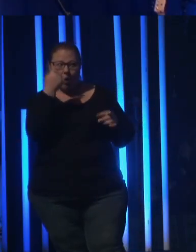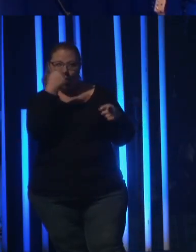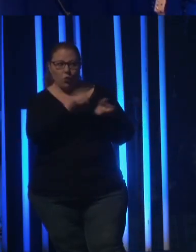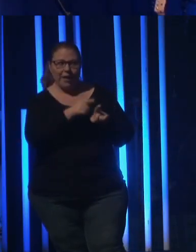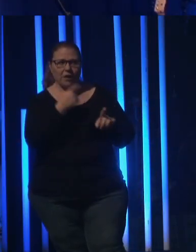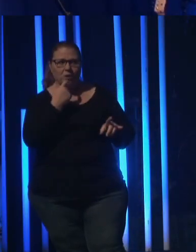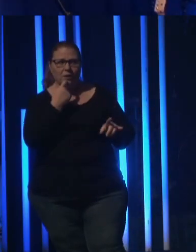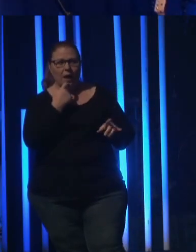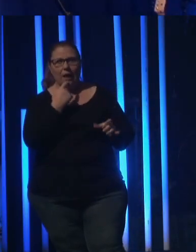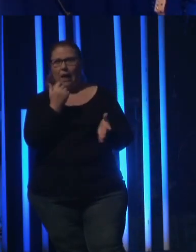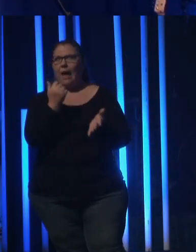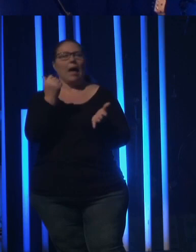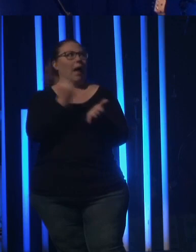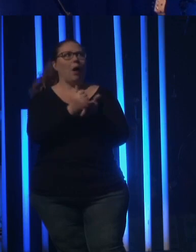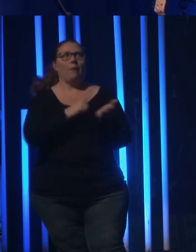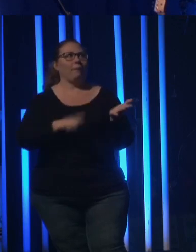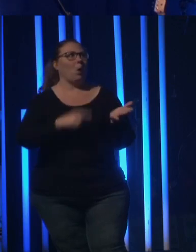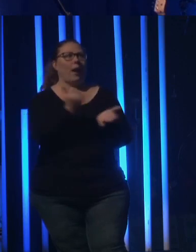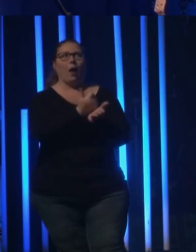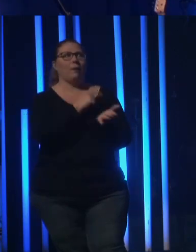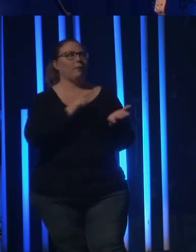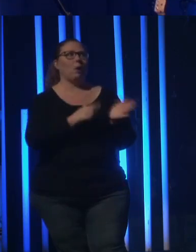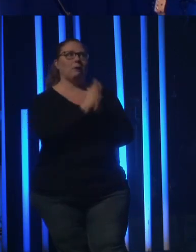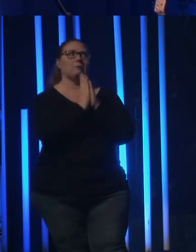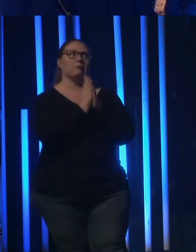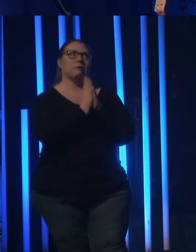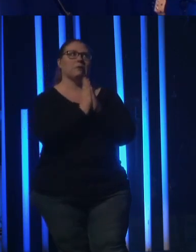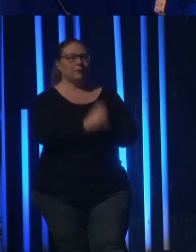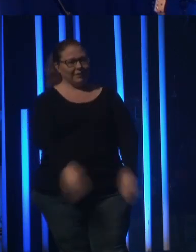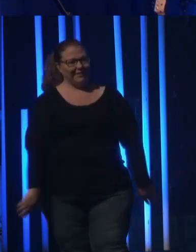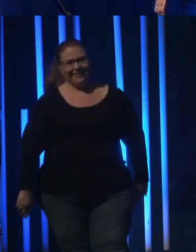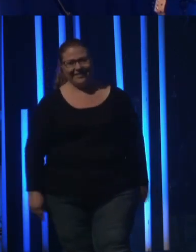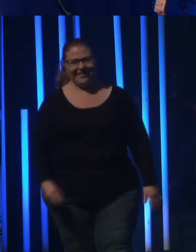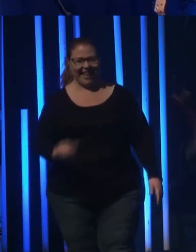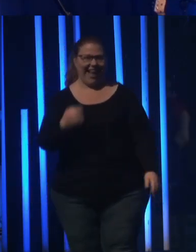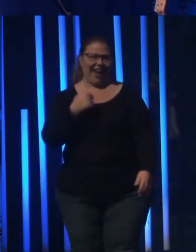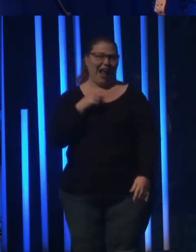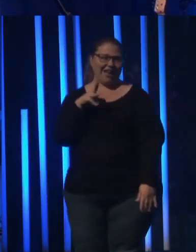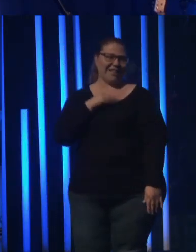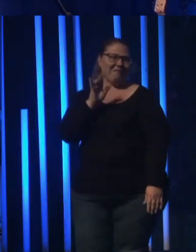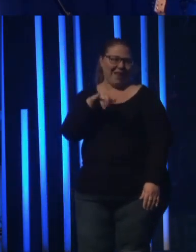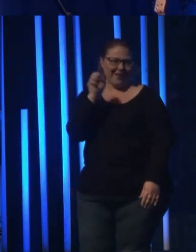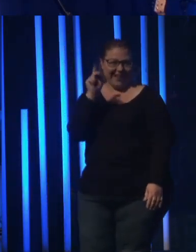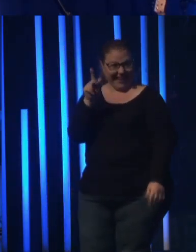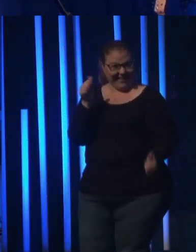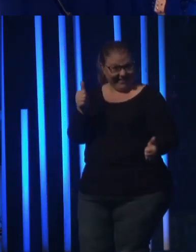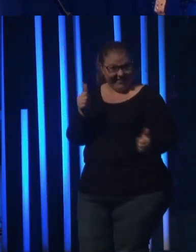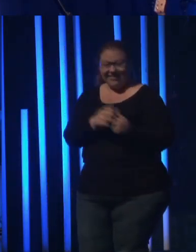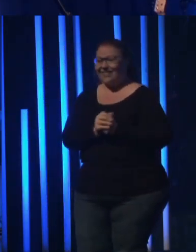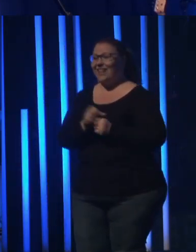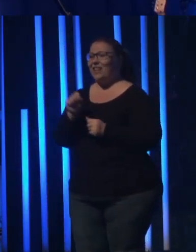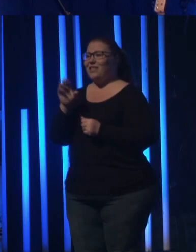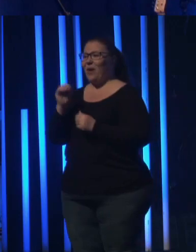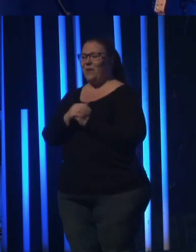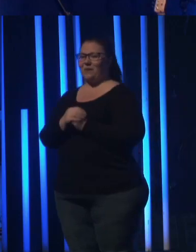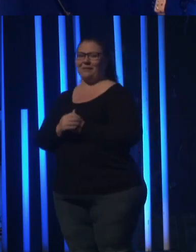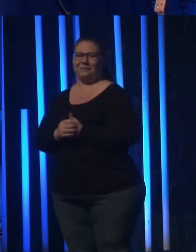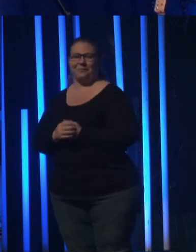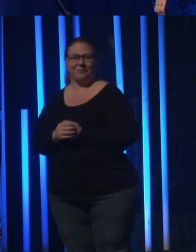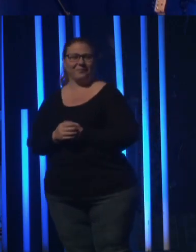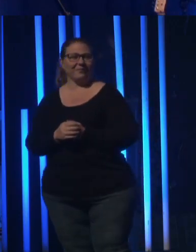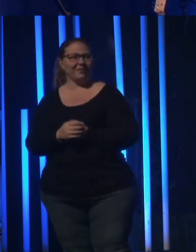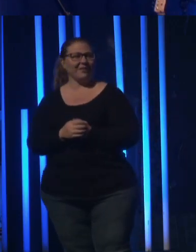with, you say, help him, Lord. Just help him, Lord. Help him, Lord. And I can take that. Is that all right? So